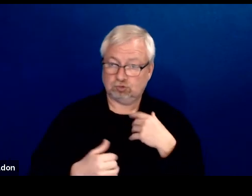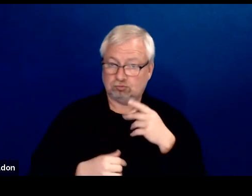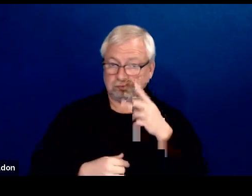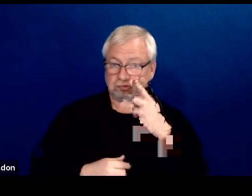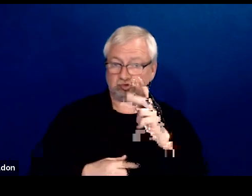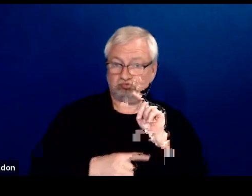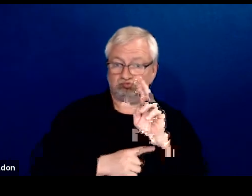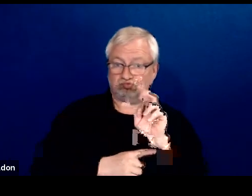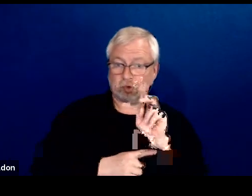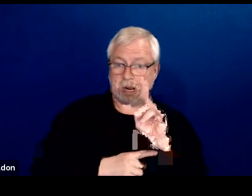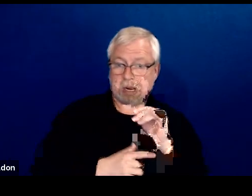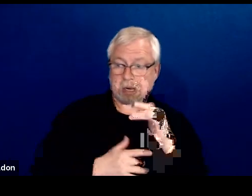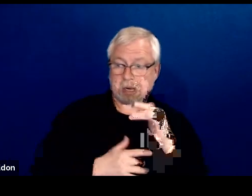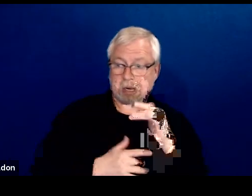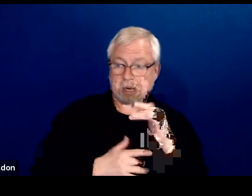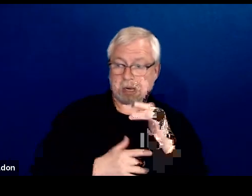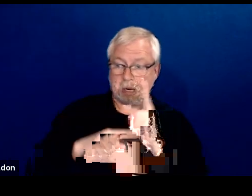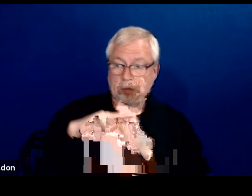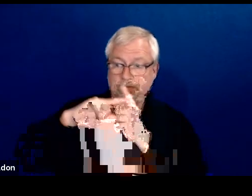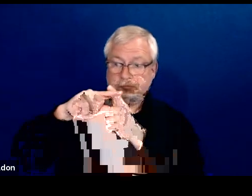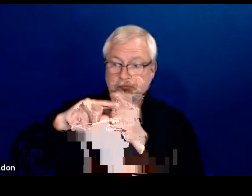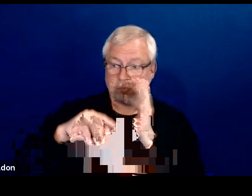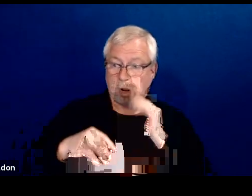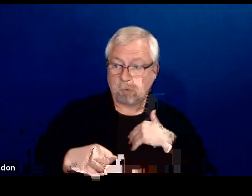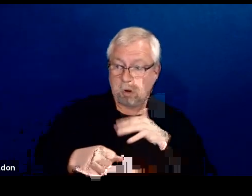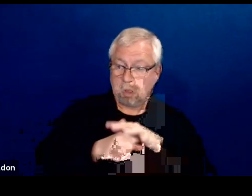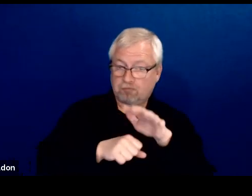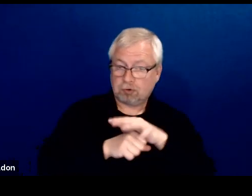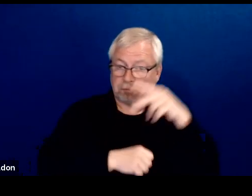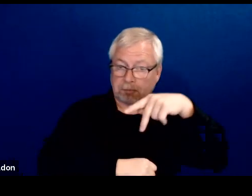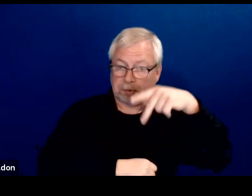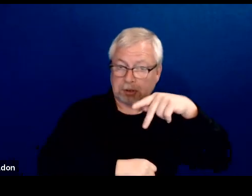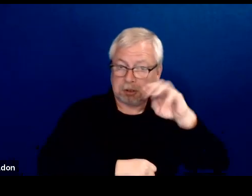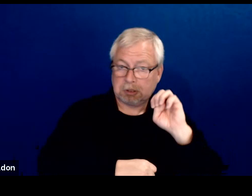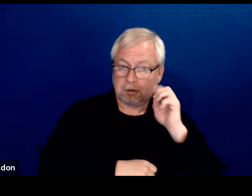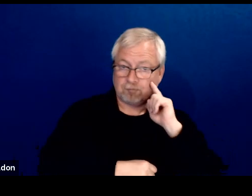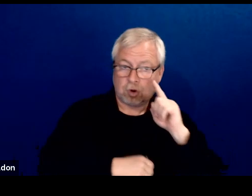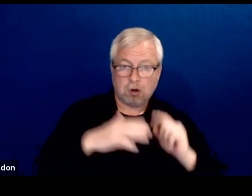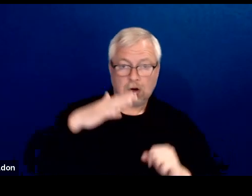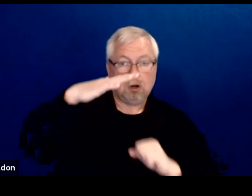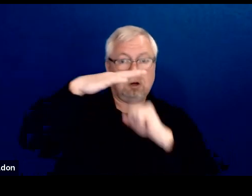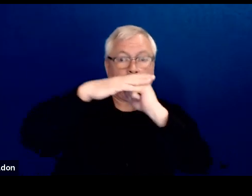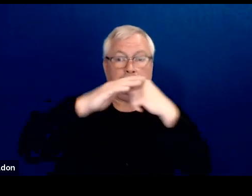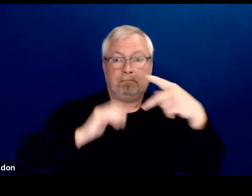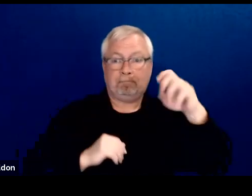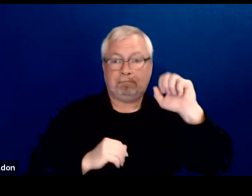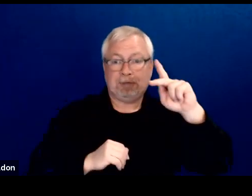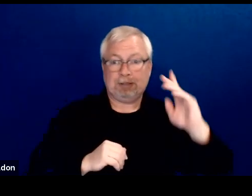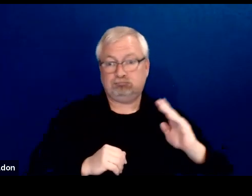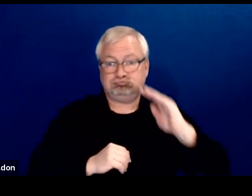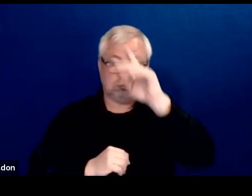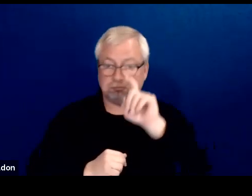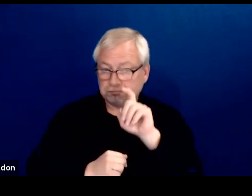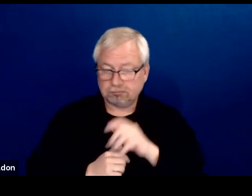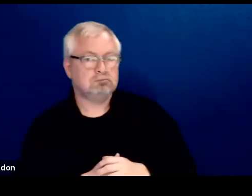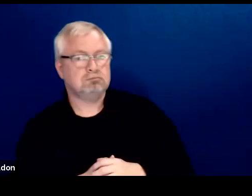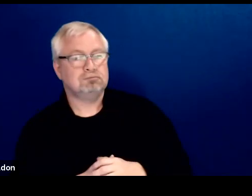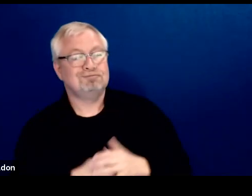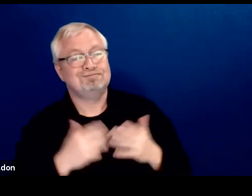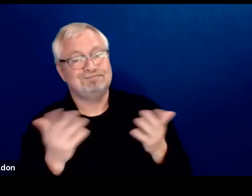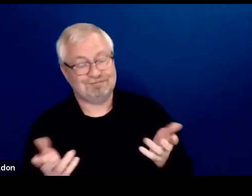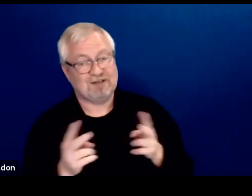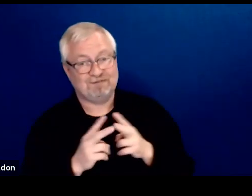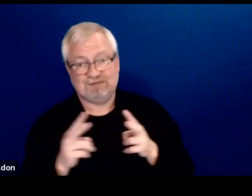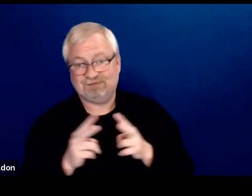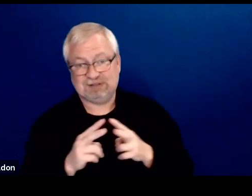enough PPE for the peak, or do we need to have better happen to get there? It's a very crowded marketplace now. It's very good,